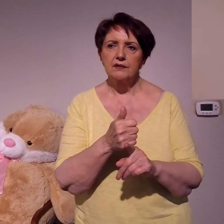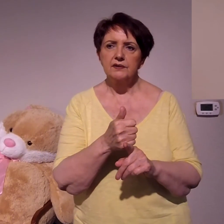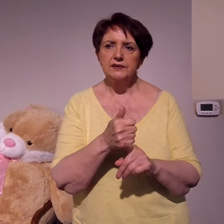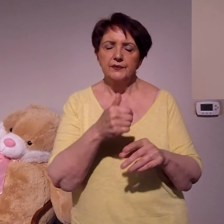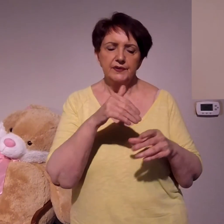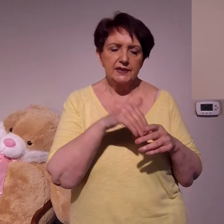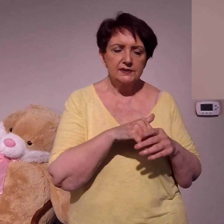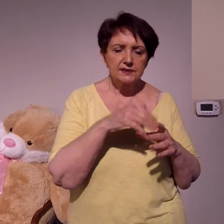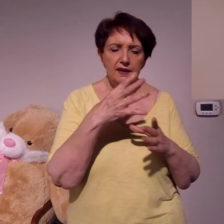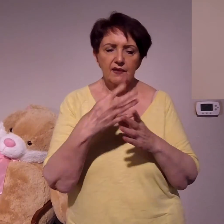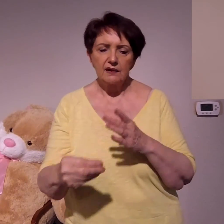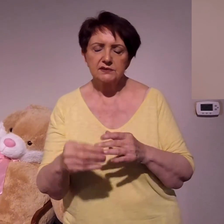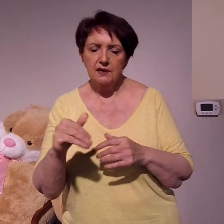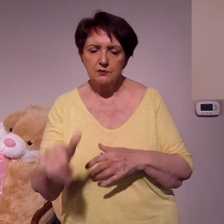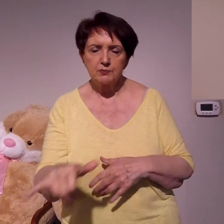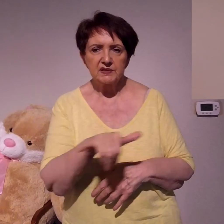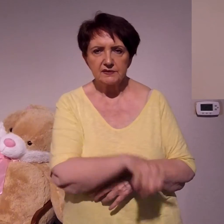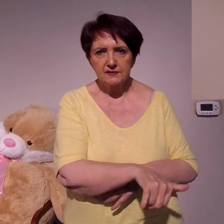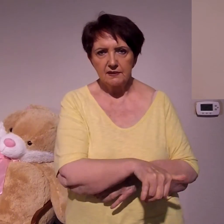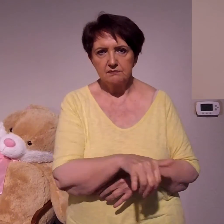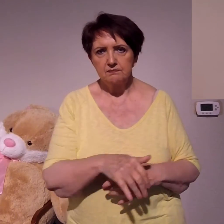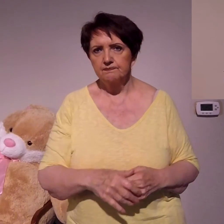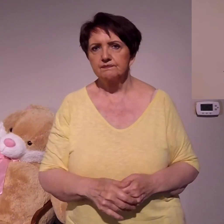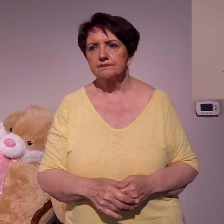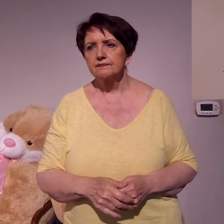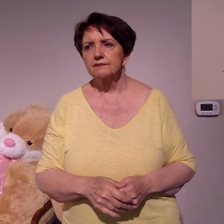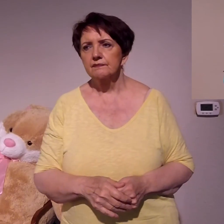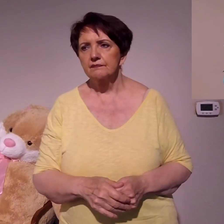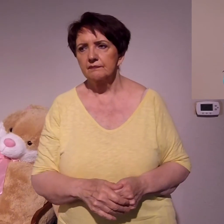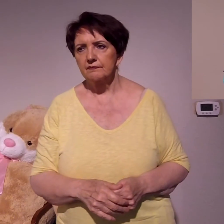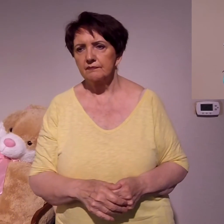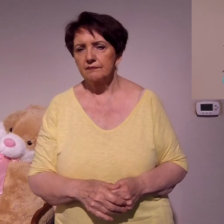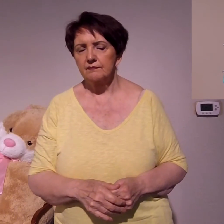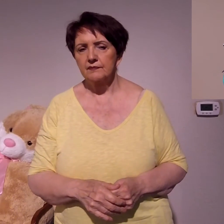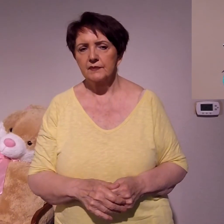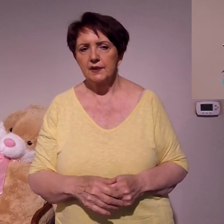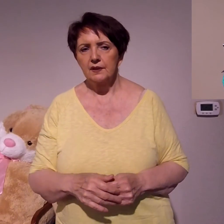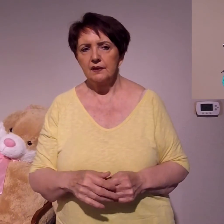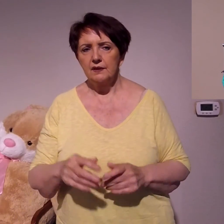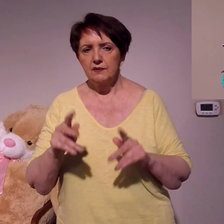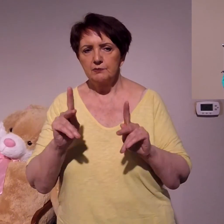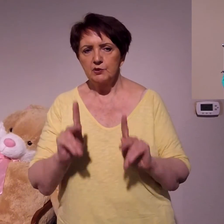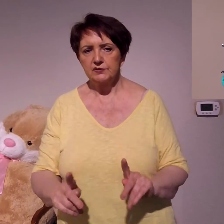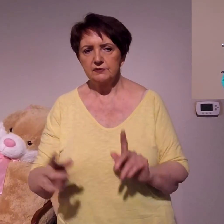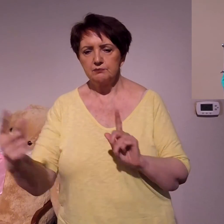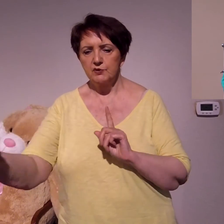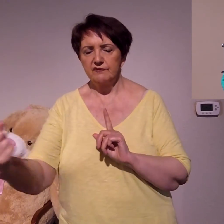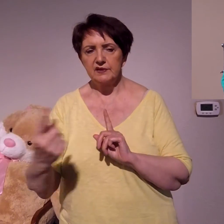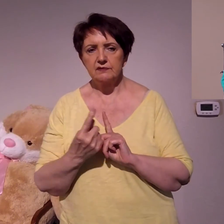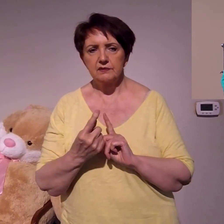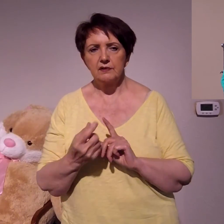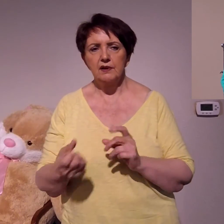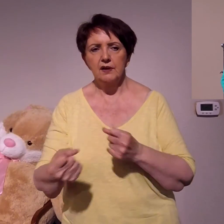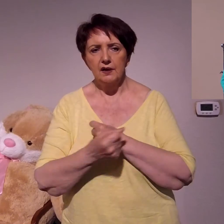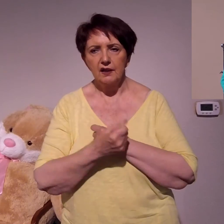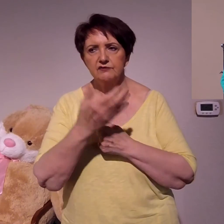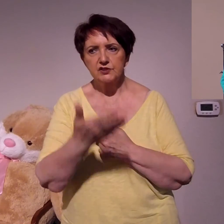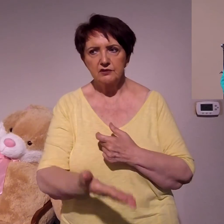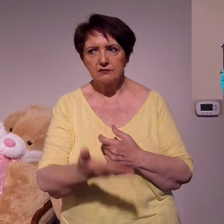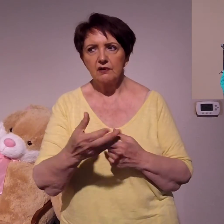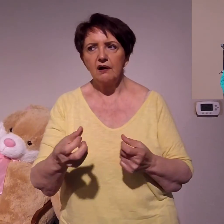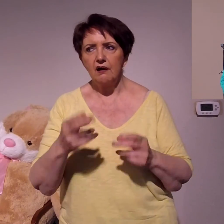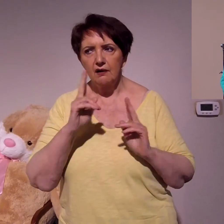I'm just not going to be in a relationship anymore. Been there, done that for a very long time. I've practiced serial monogamy pretty much